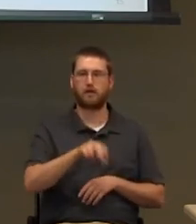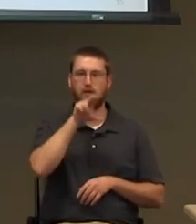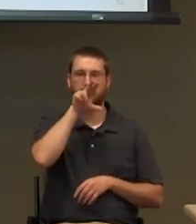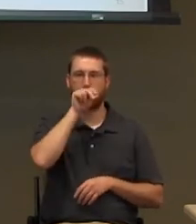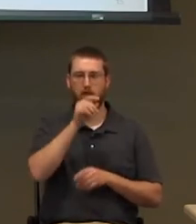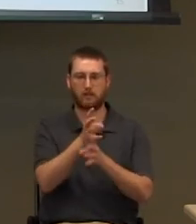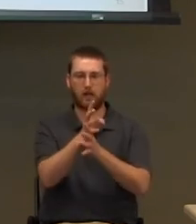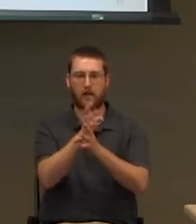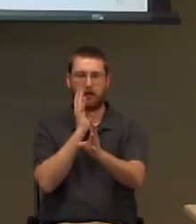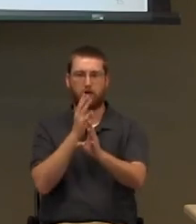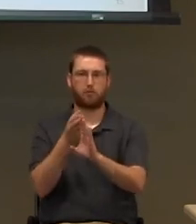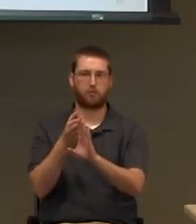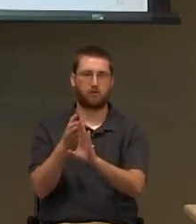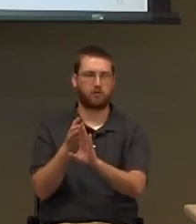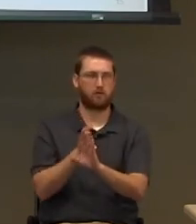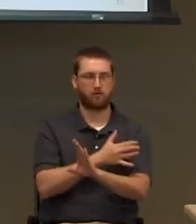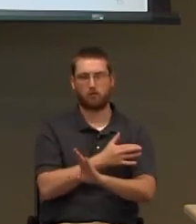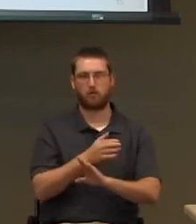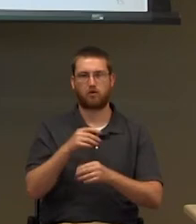that as an opportunity.